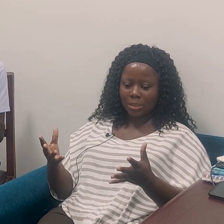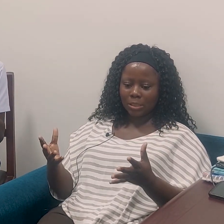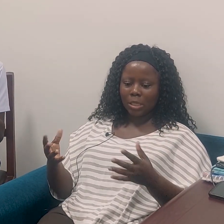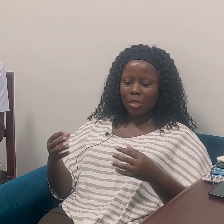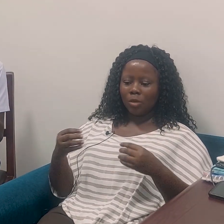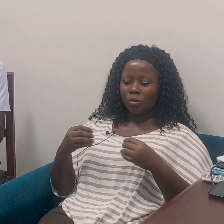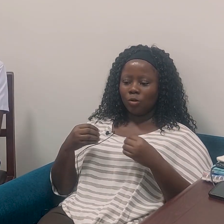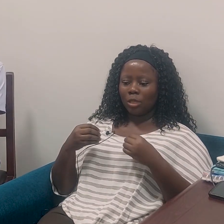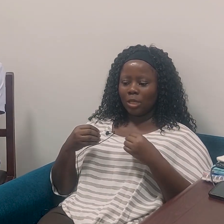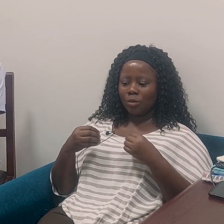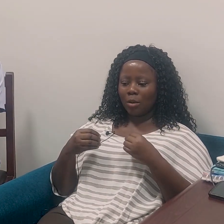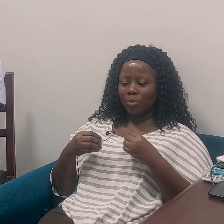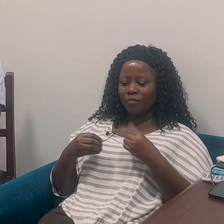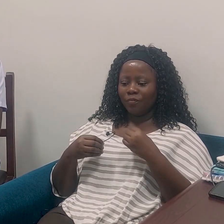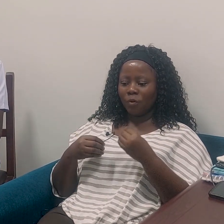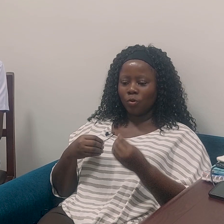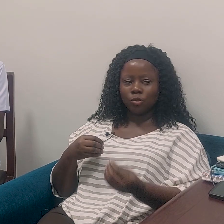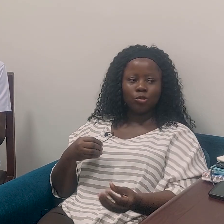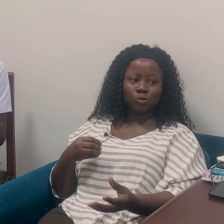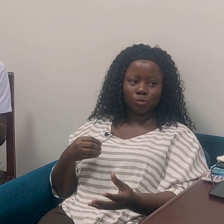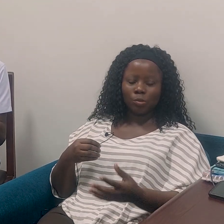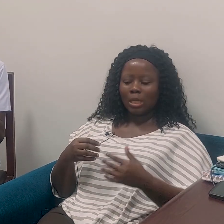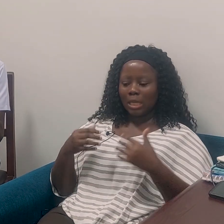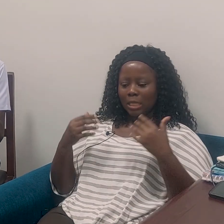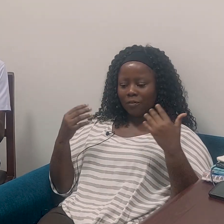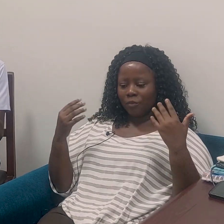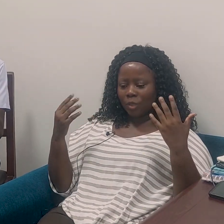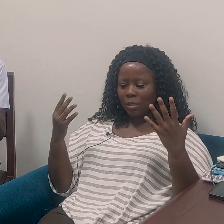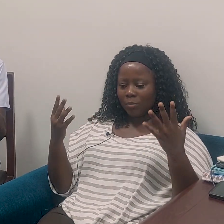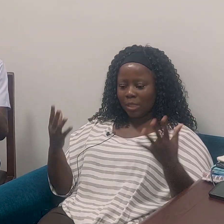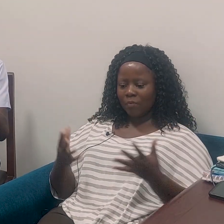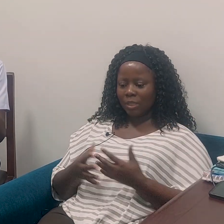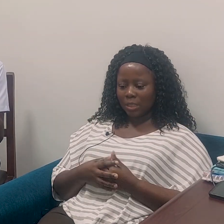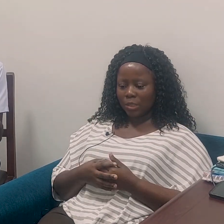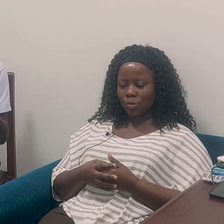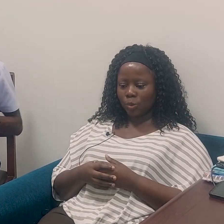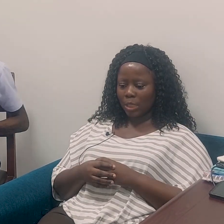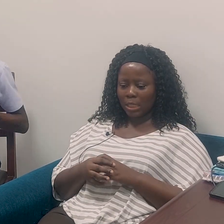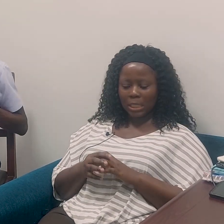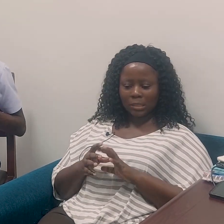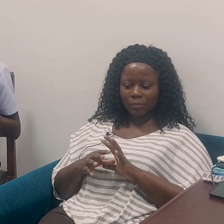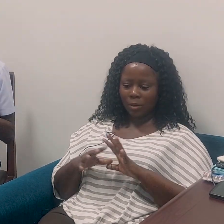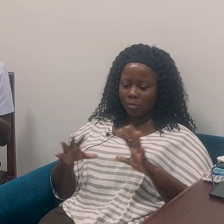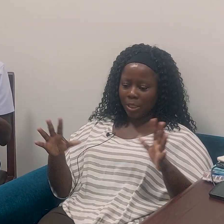habit, not that you are being forced to. And if you keep living